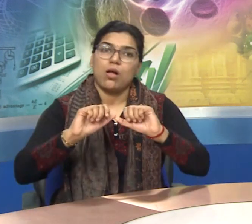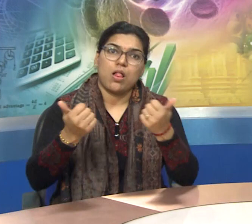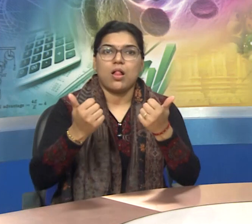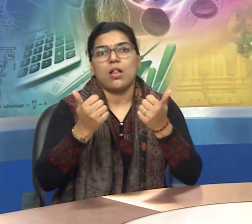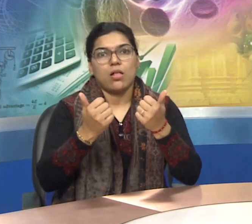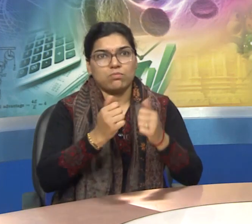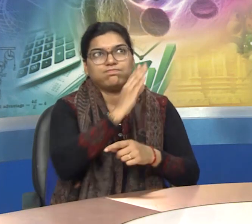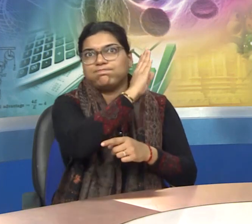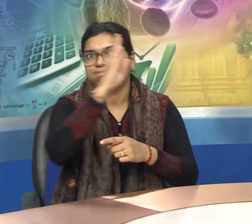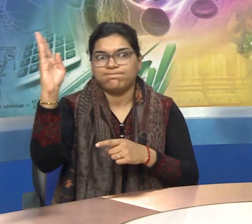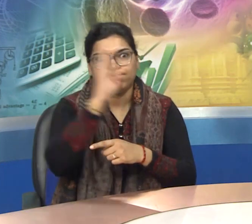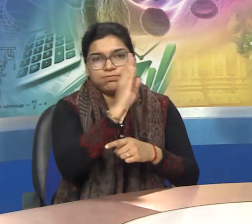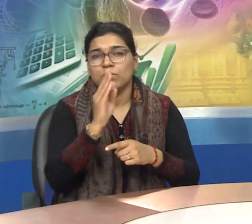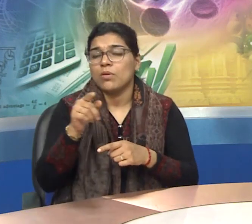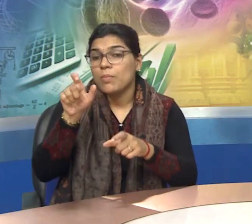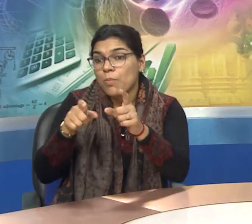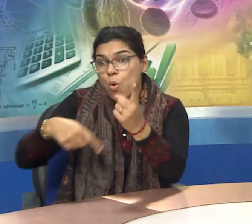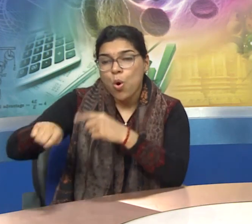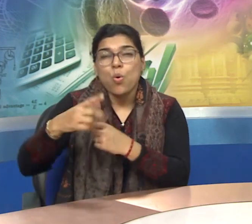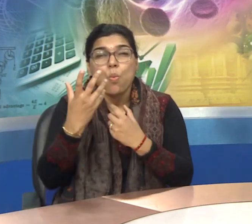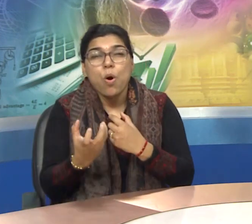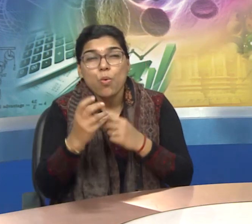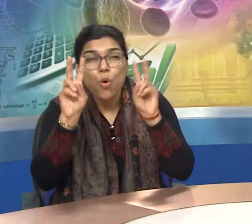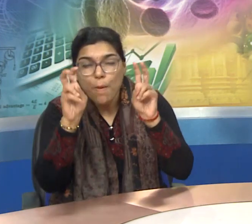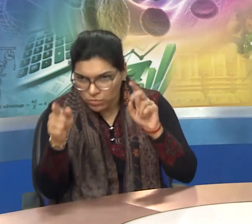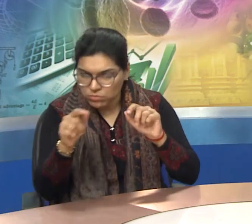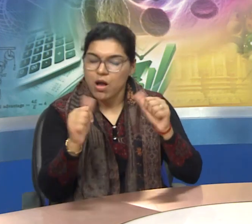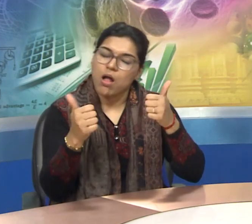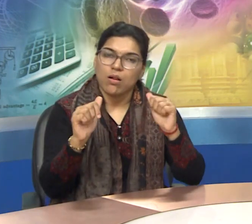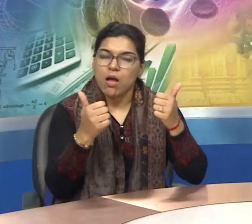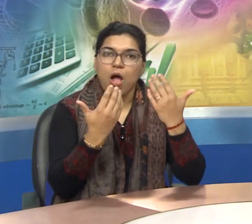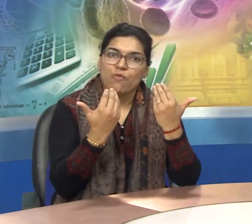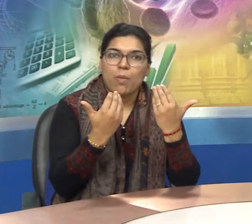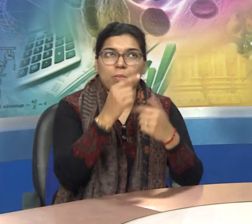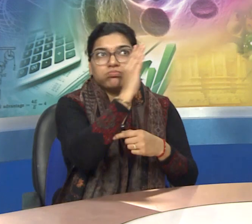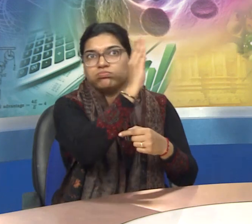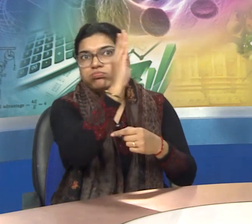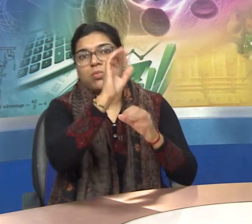We can say that the number of subjects are not limited, they are unlimited.